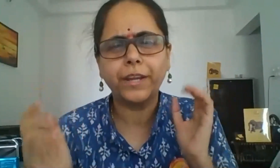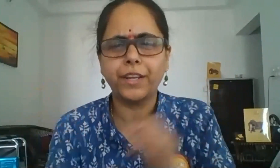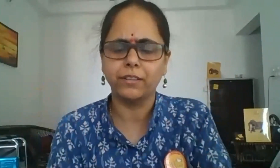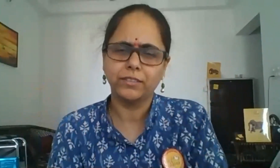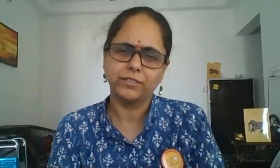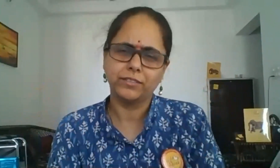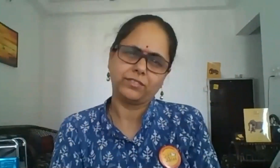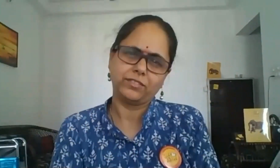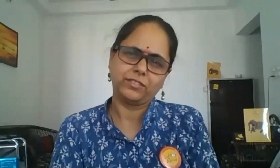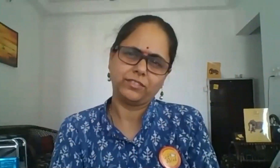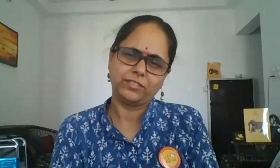volunteer.